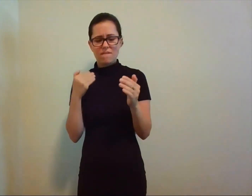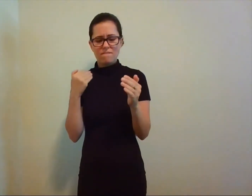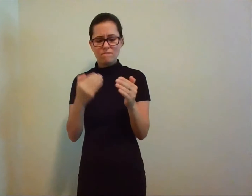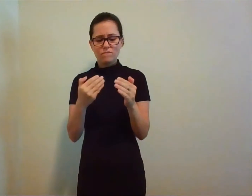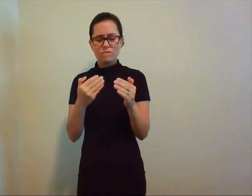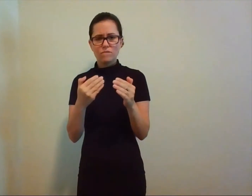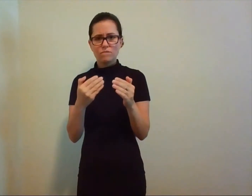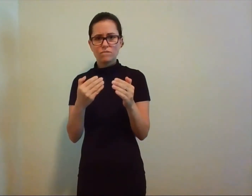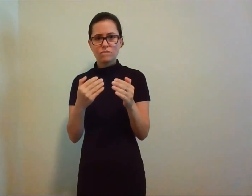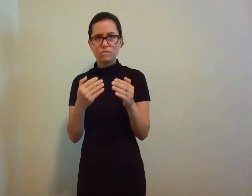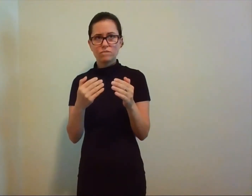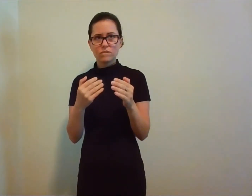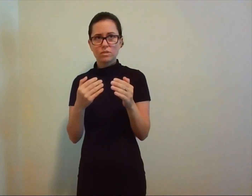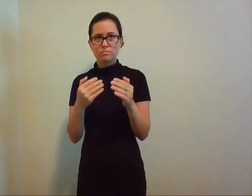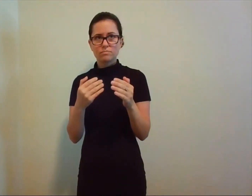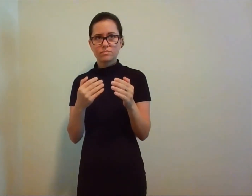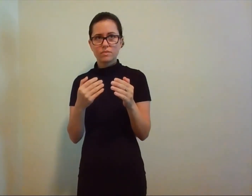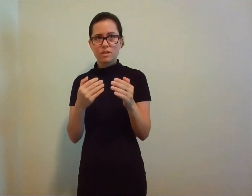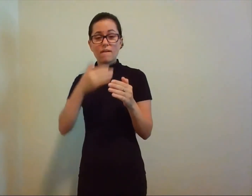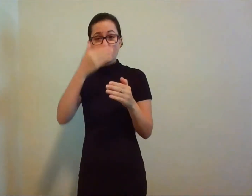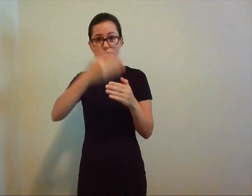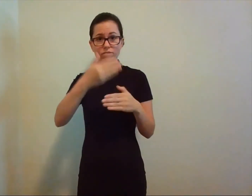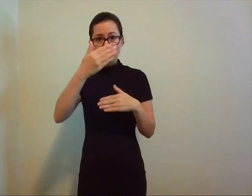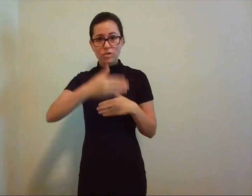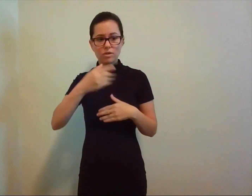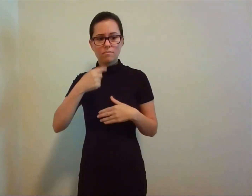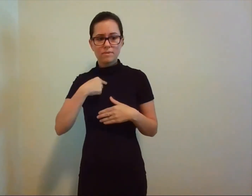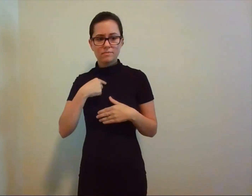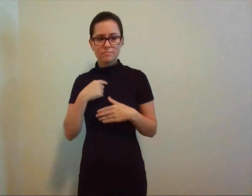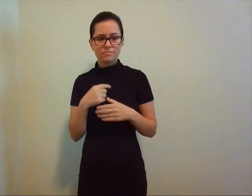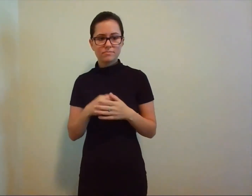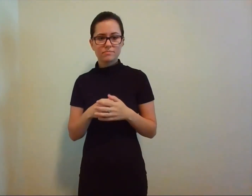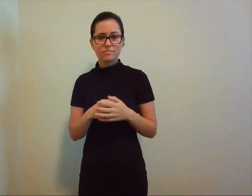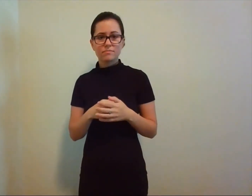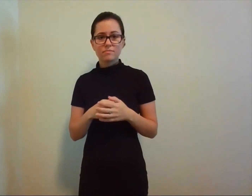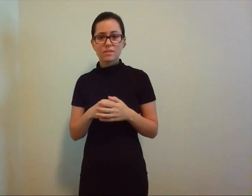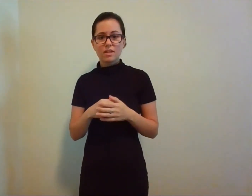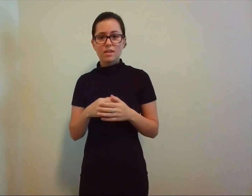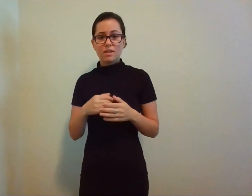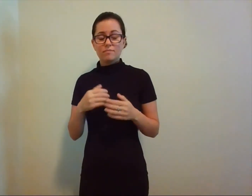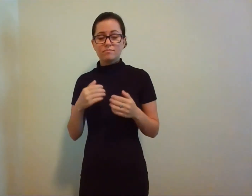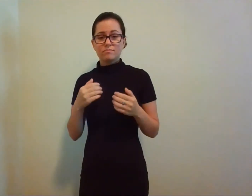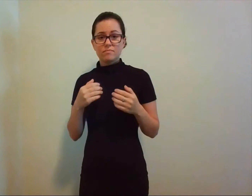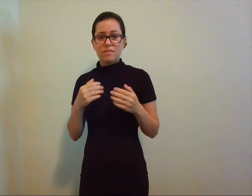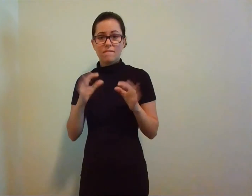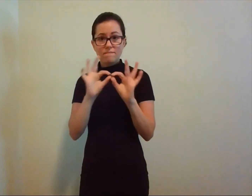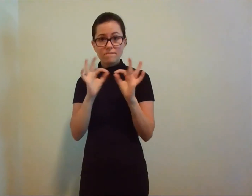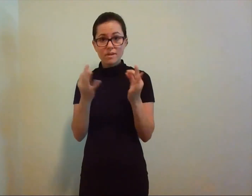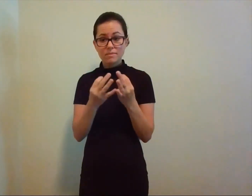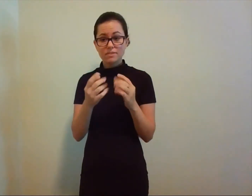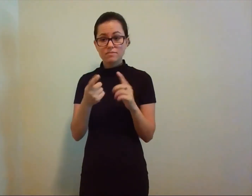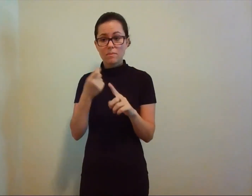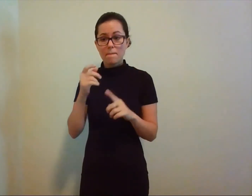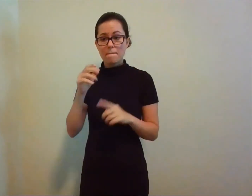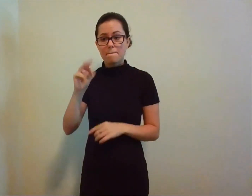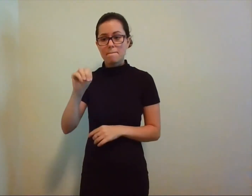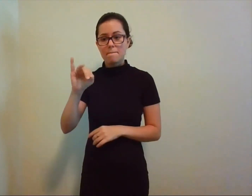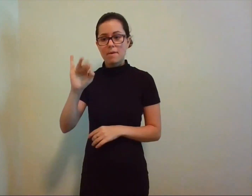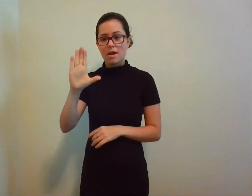was Michael Richardson family. Kramer from Seinfeld. Yes, and interestingly, so